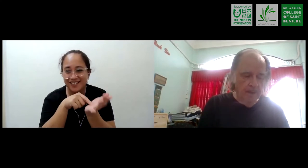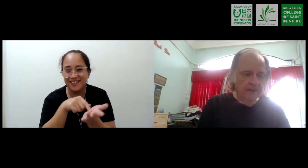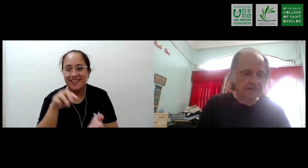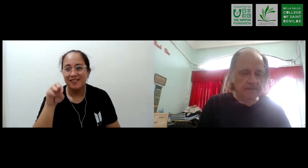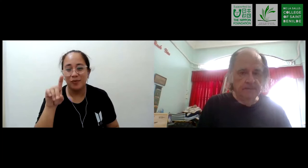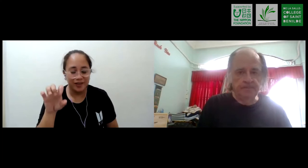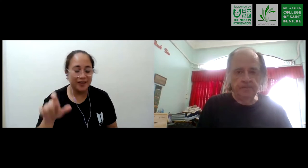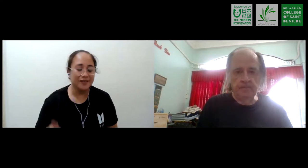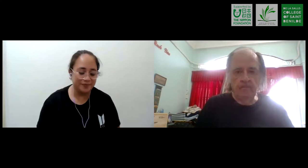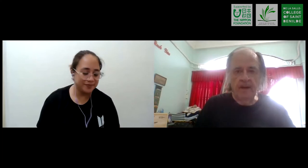Okay, sir.